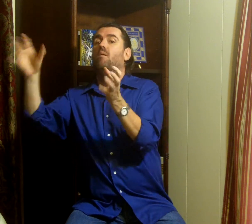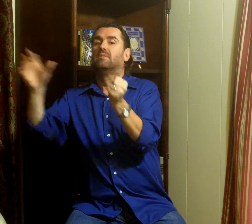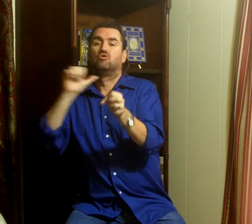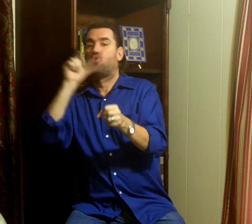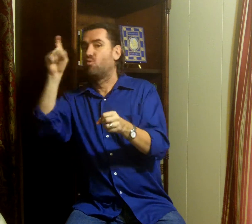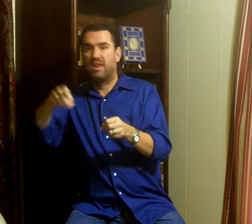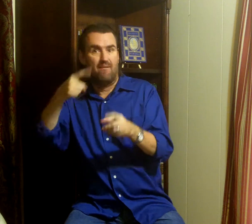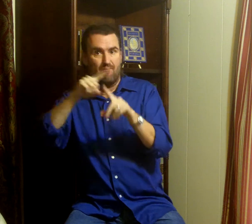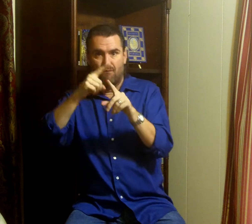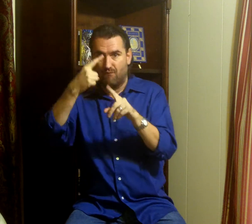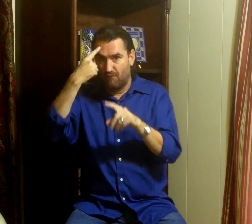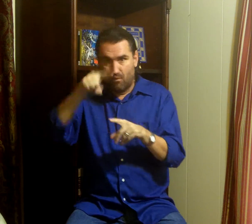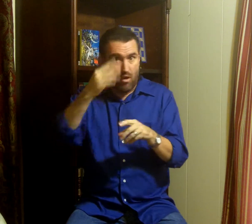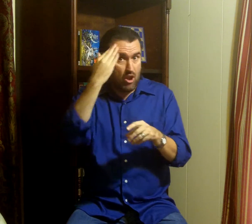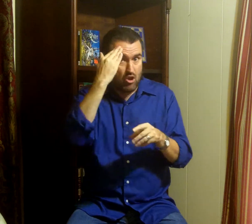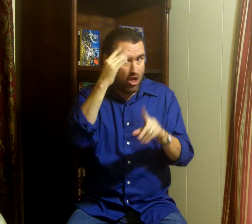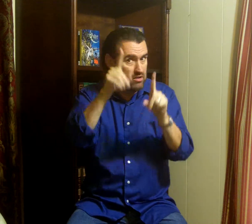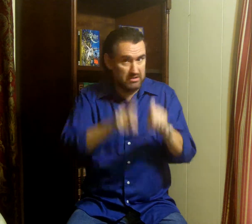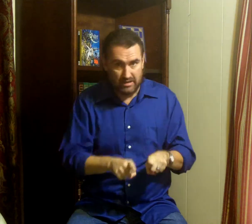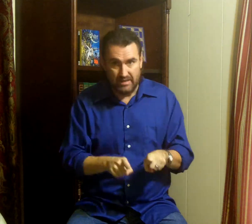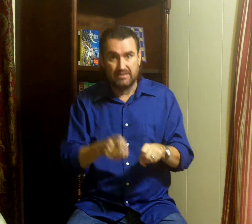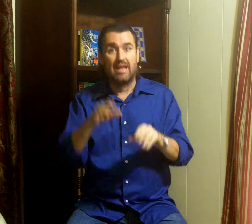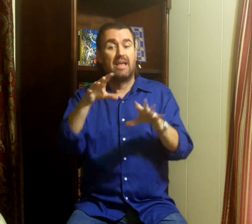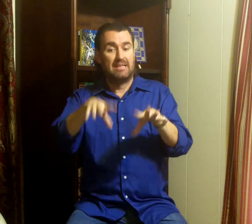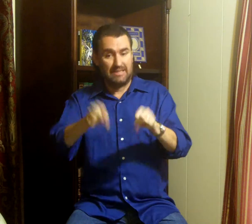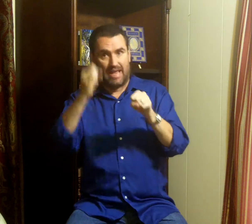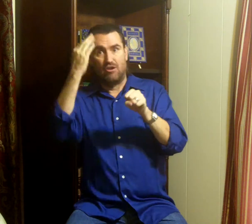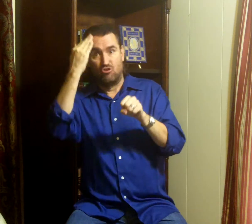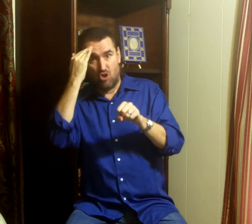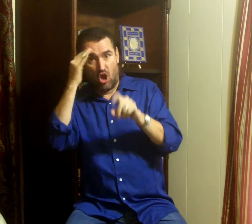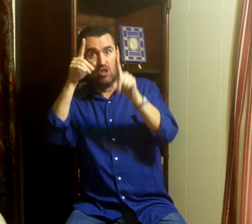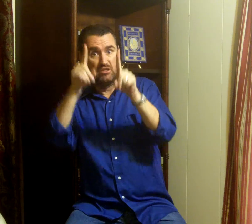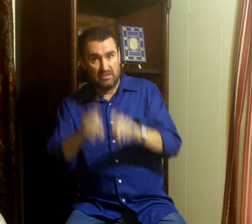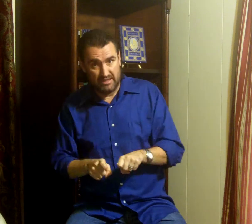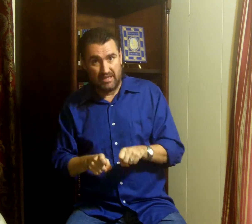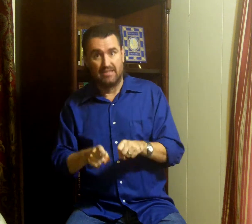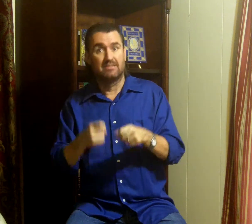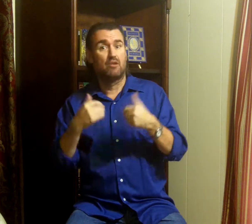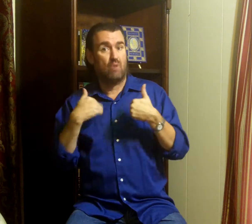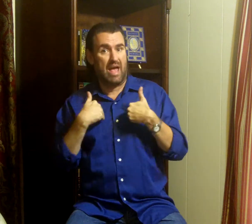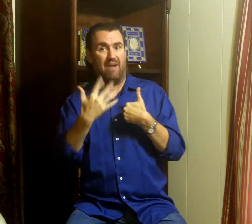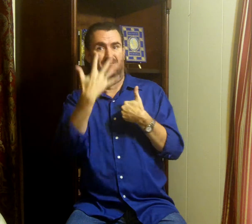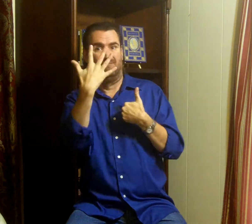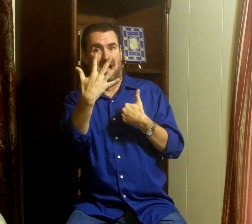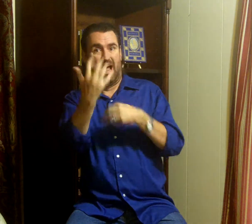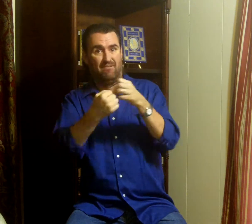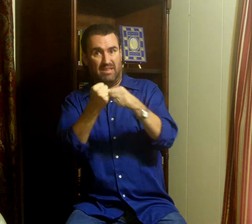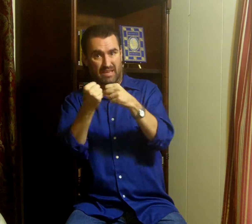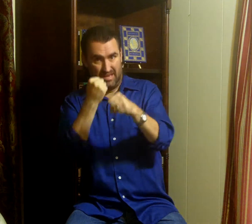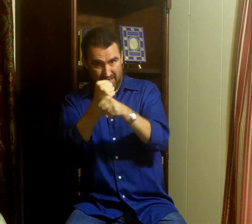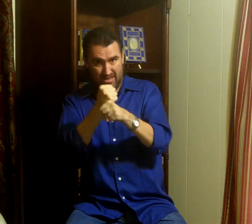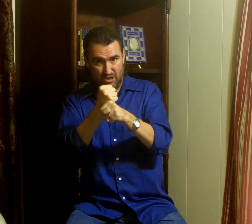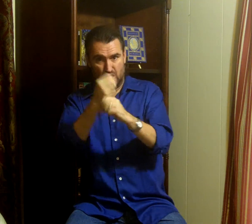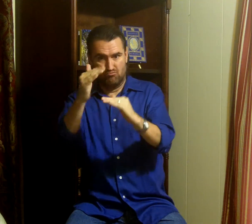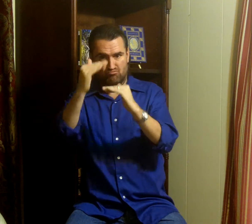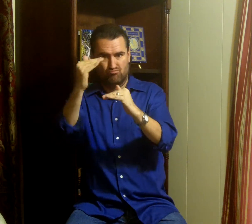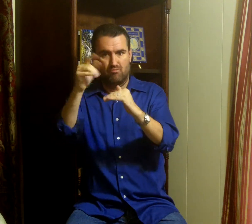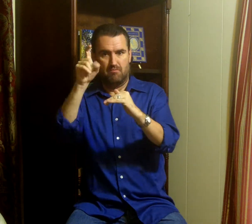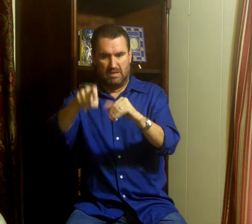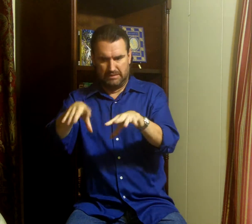it, you have 5 years to then take the performance exam, which means to get yourself qualified to take the performance exam by having